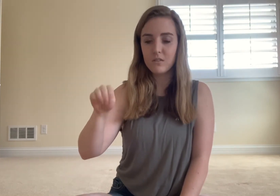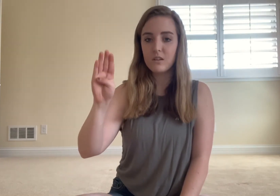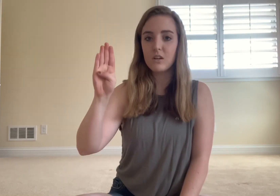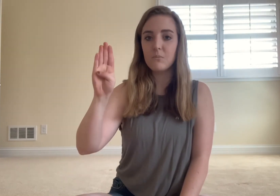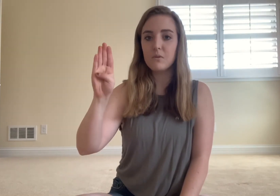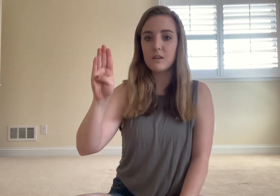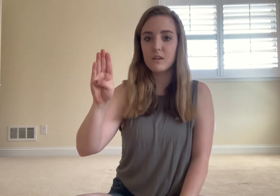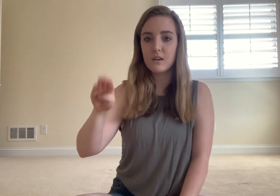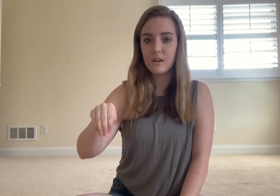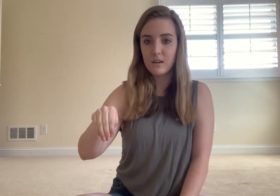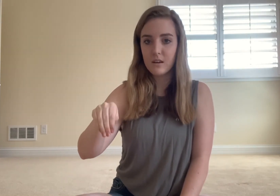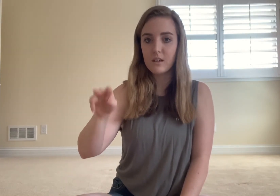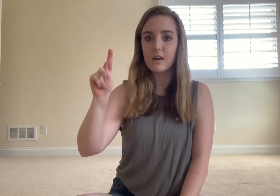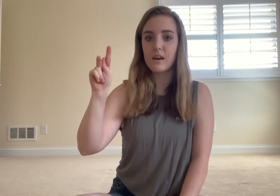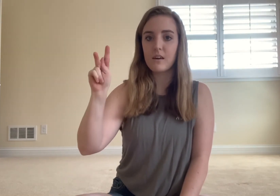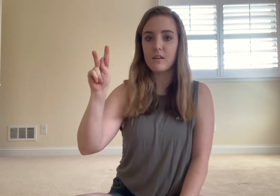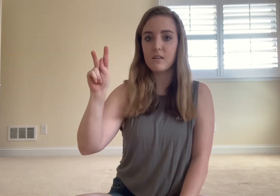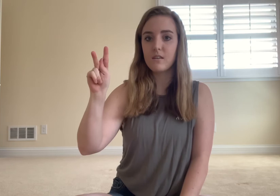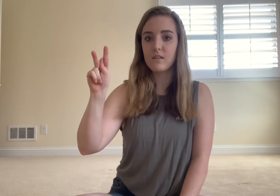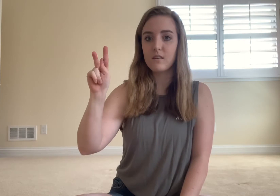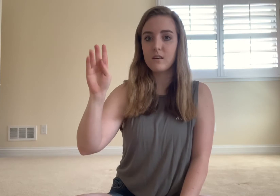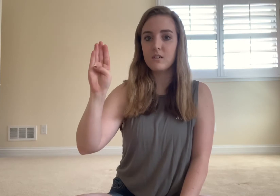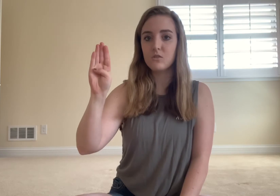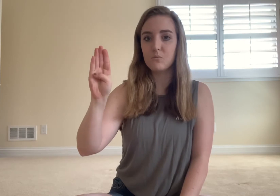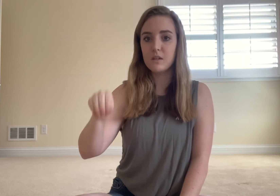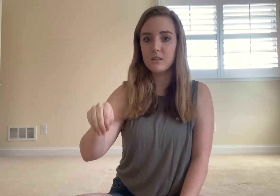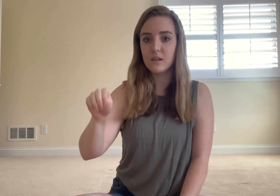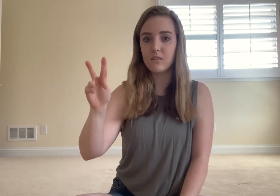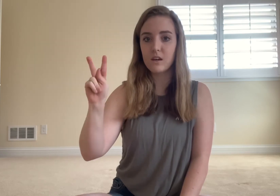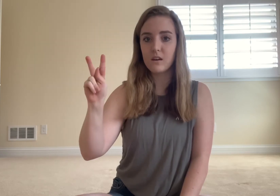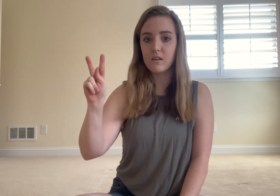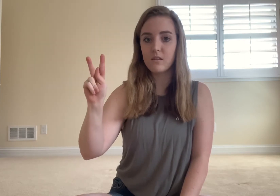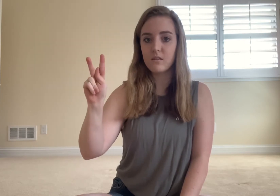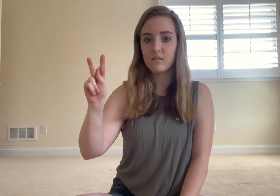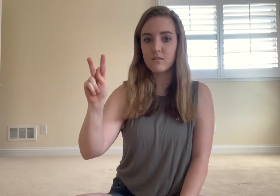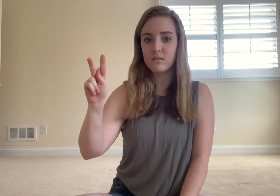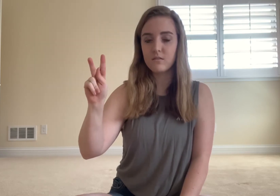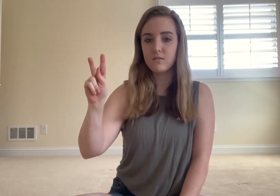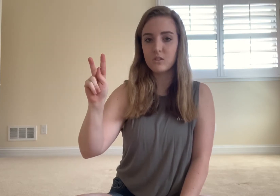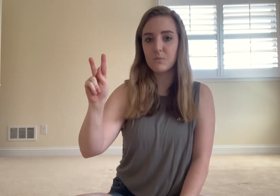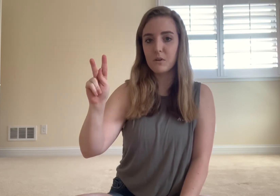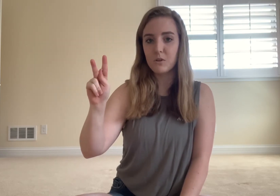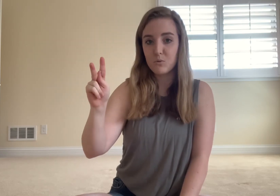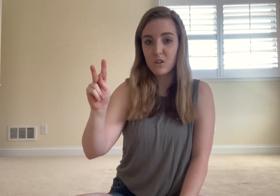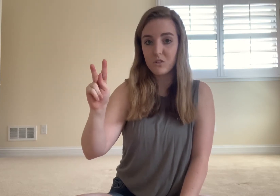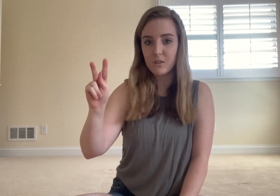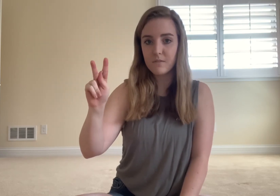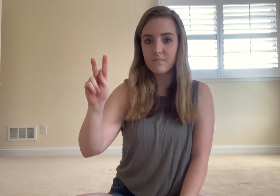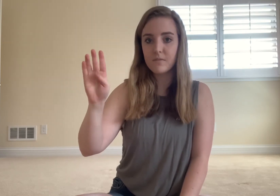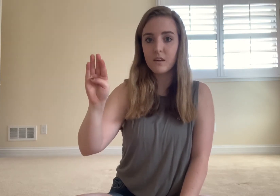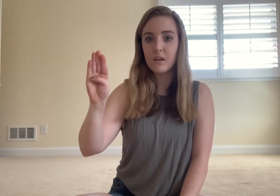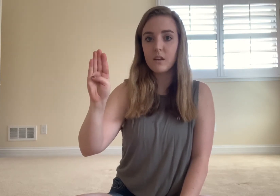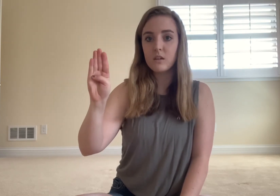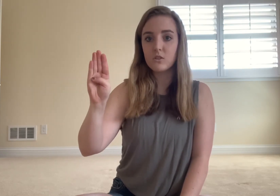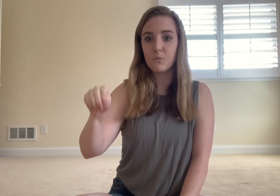B, K. So B down K is pretty much what you're doing. So